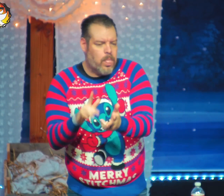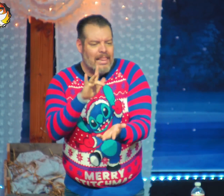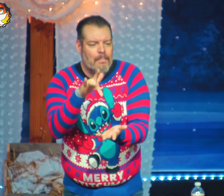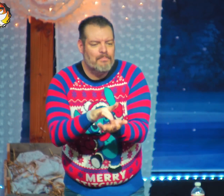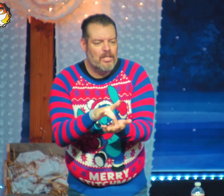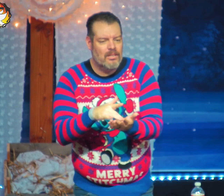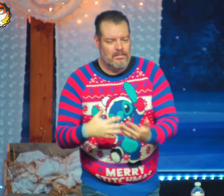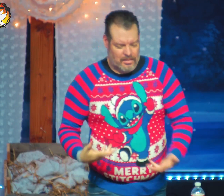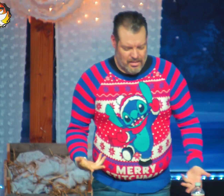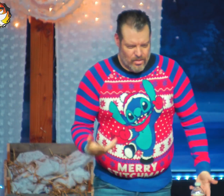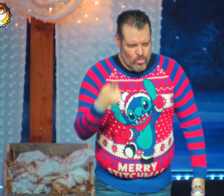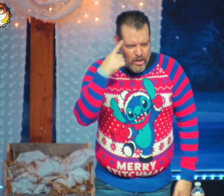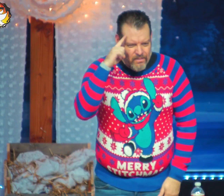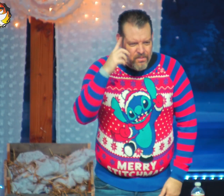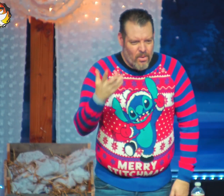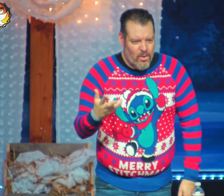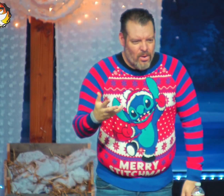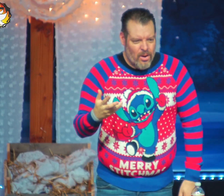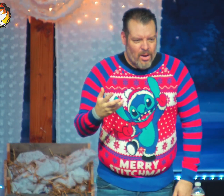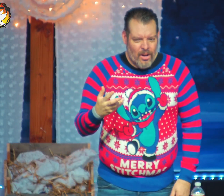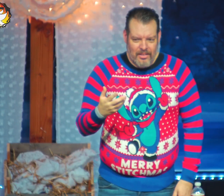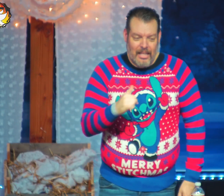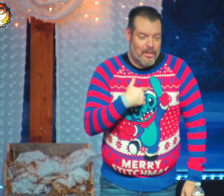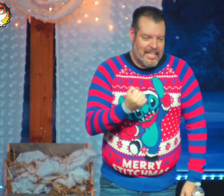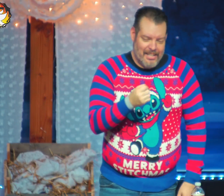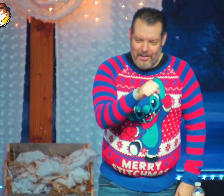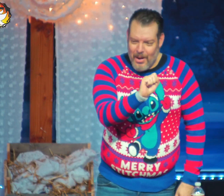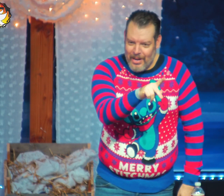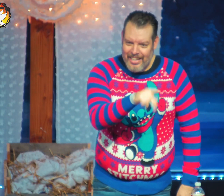course, she doesn't get mad. She just rolls her eyes and says, come on.